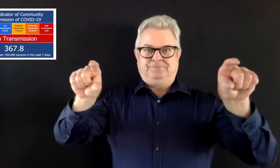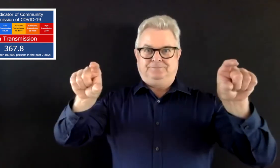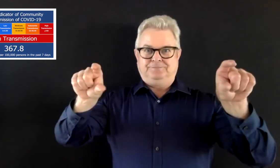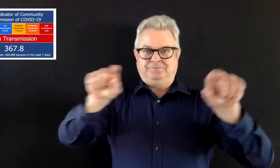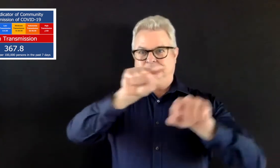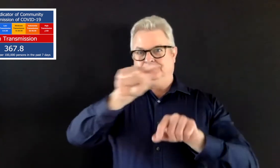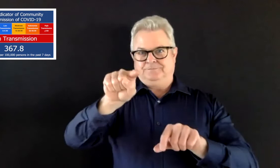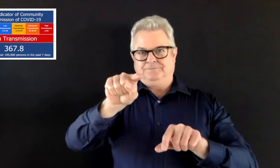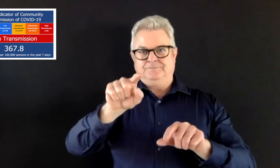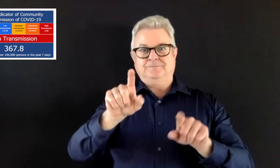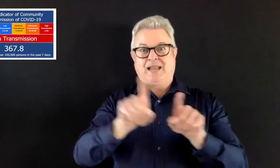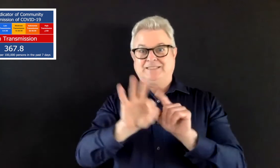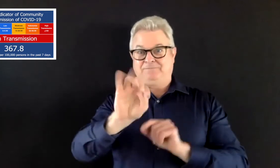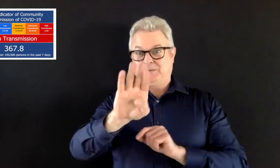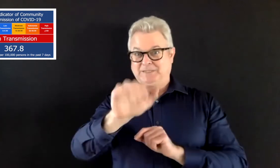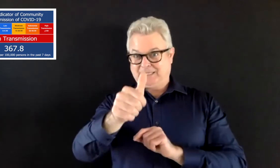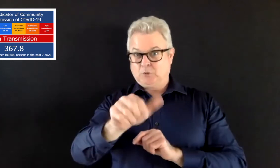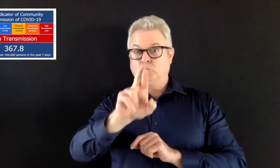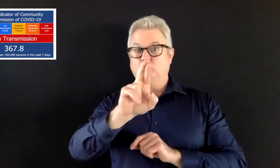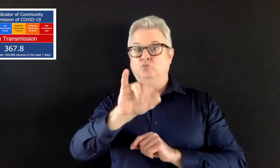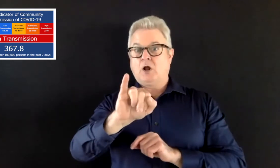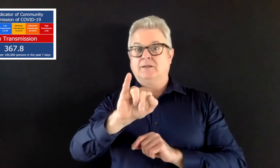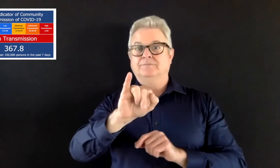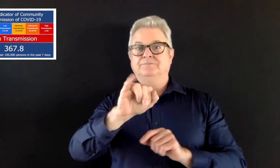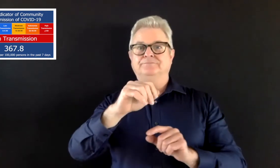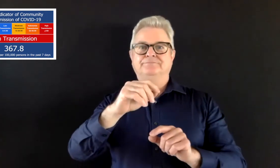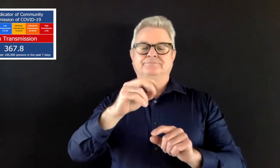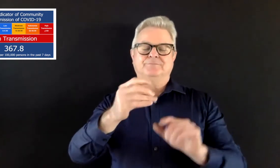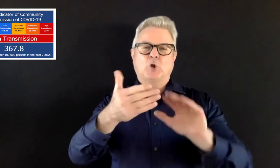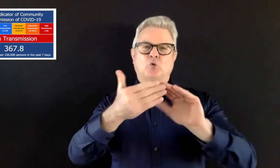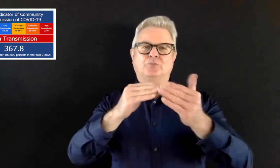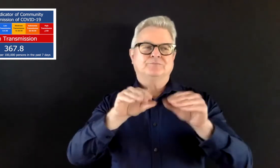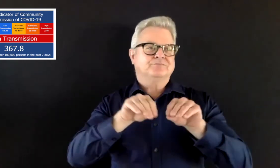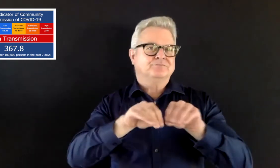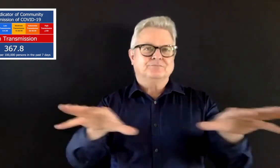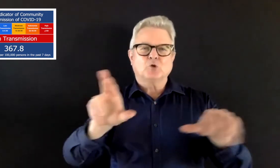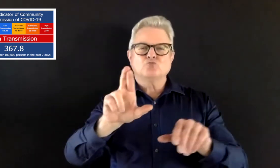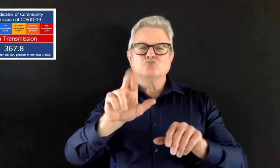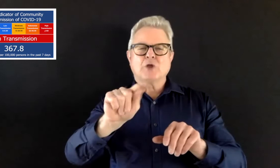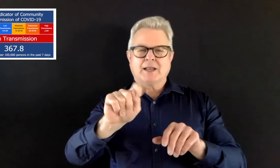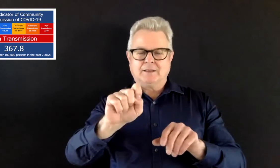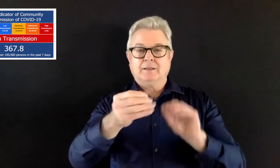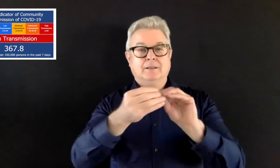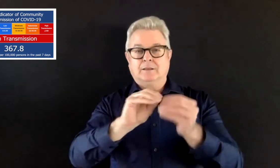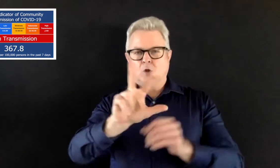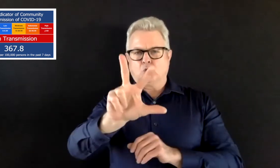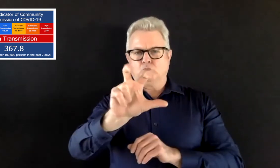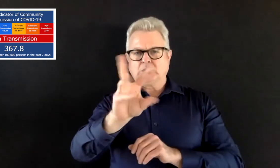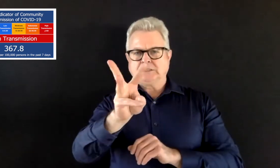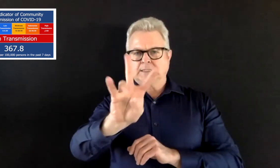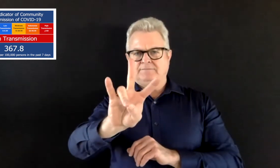you will see the numbers there. As of February 10th, Rhode Island's community transmission